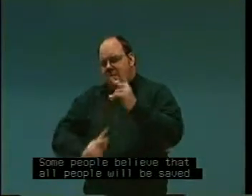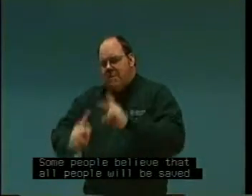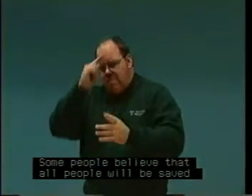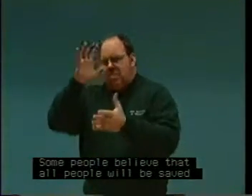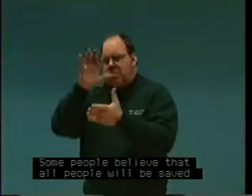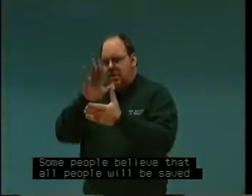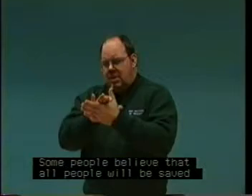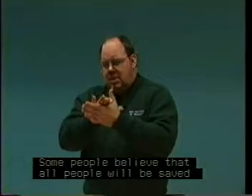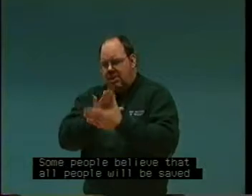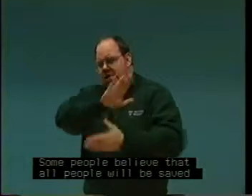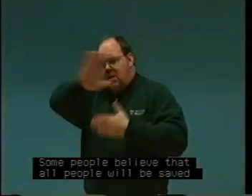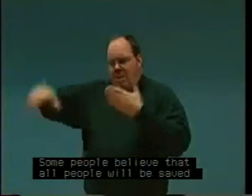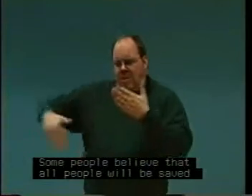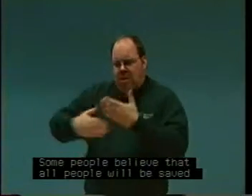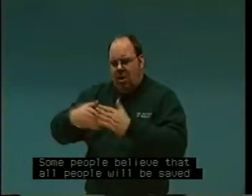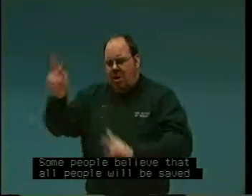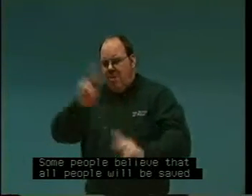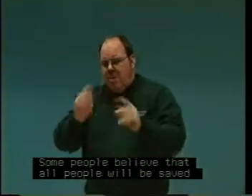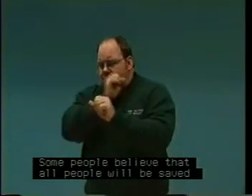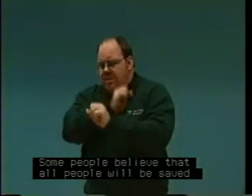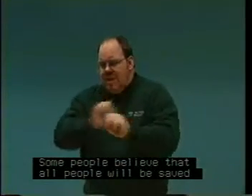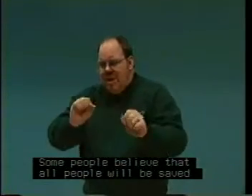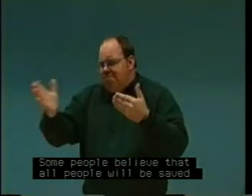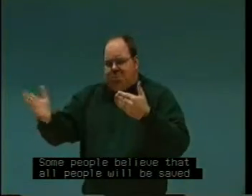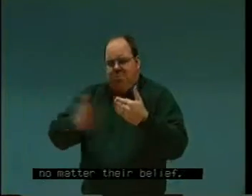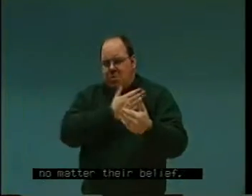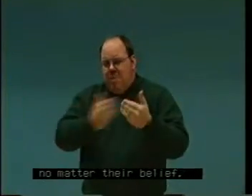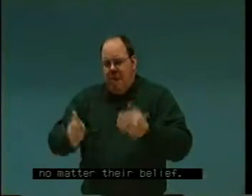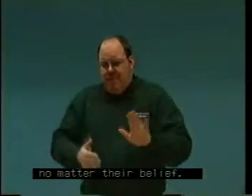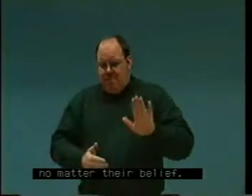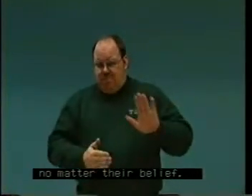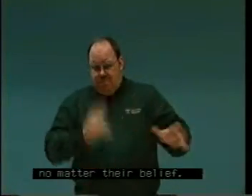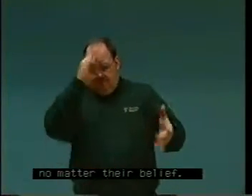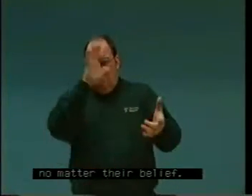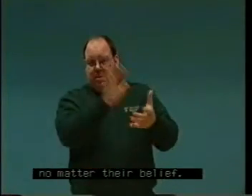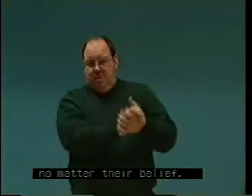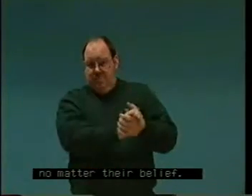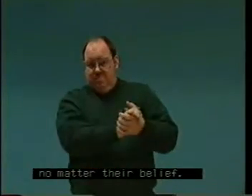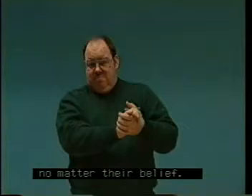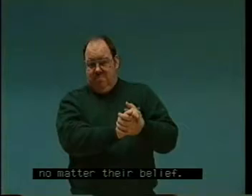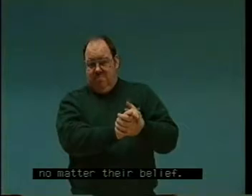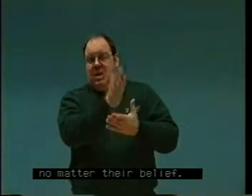Some people believe that all people will be saved, no matter what their belief.